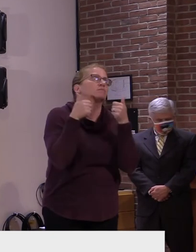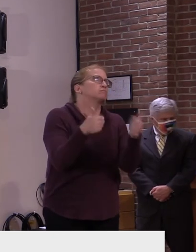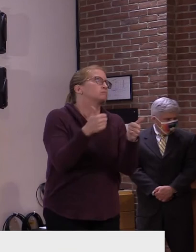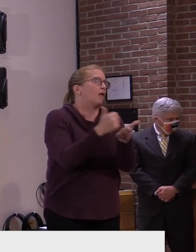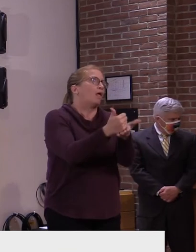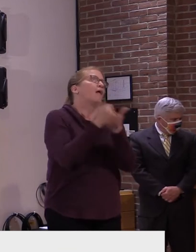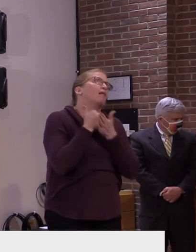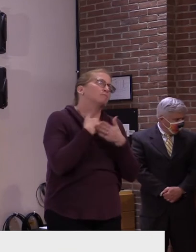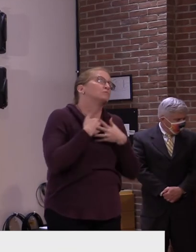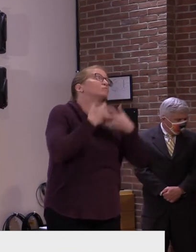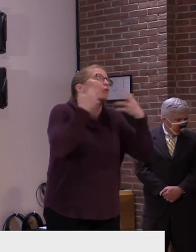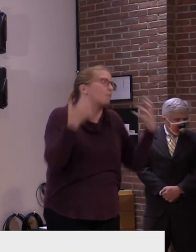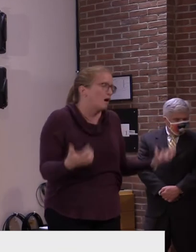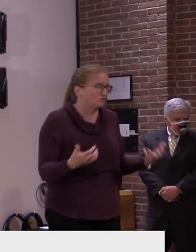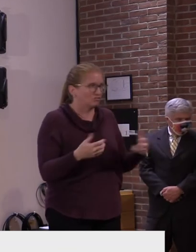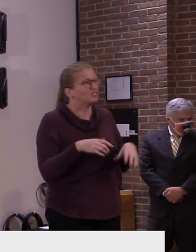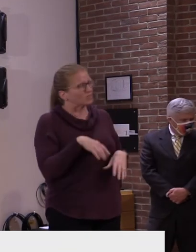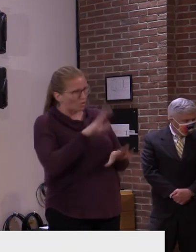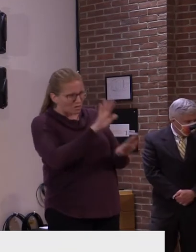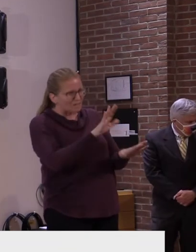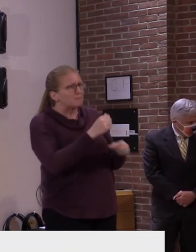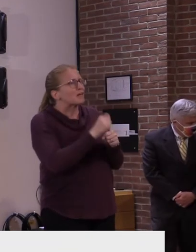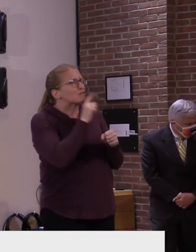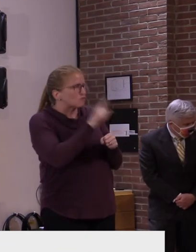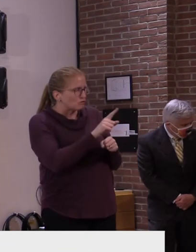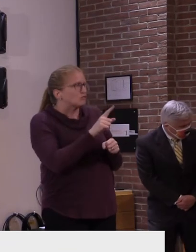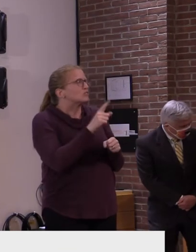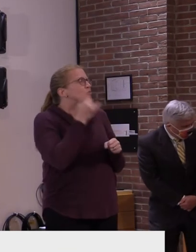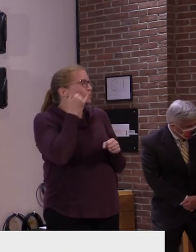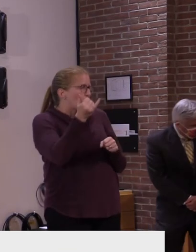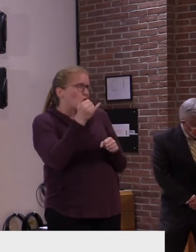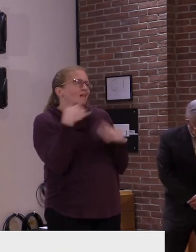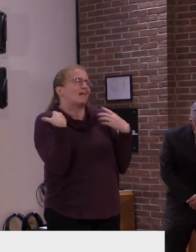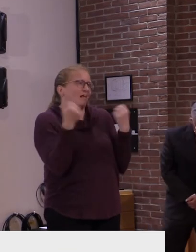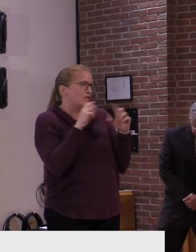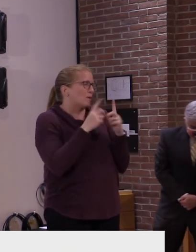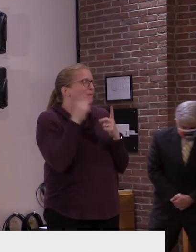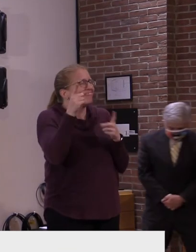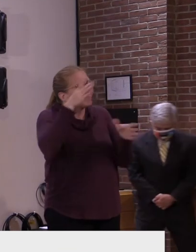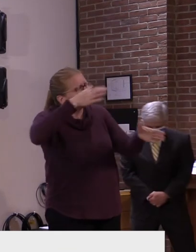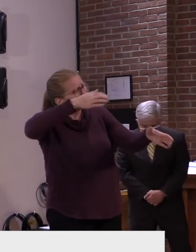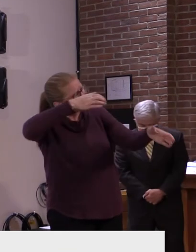communicating what you have learned with the department of health and getting their guidance